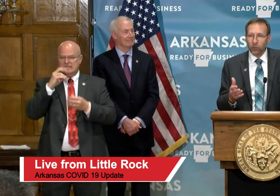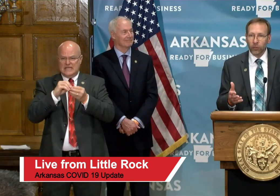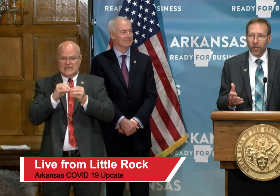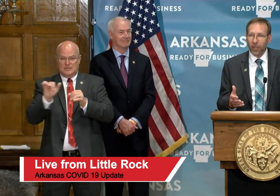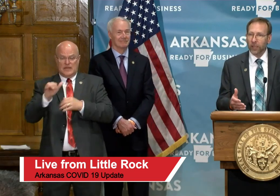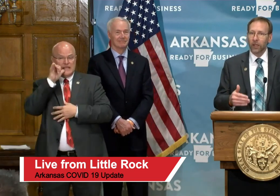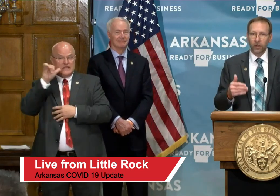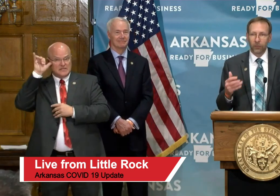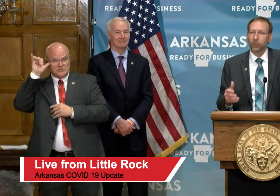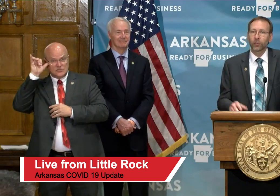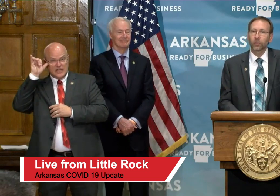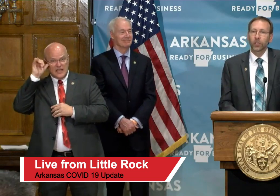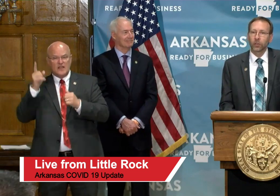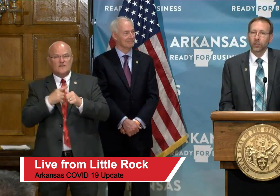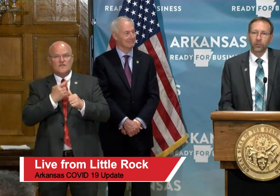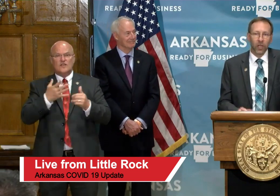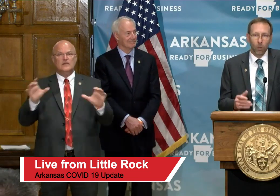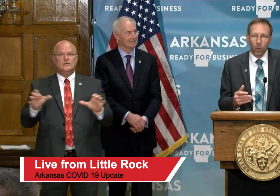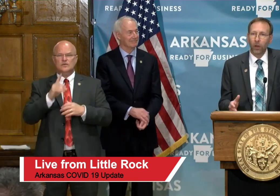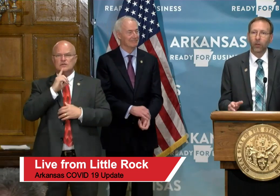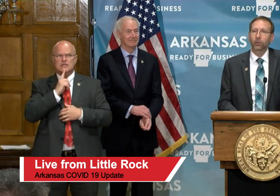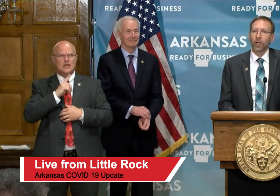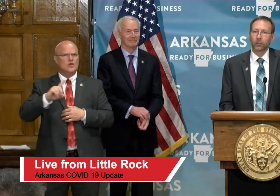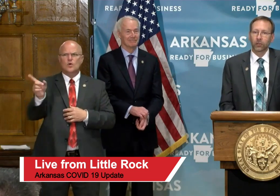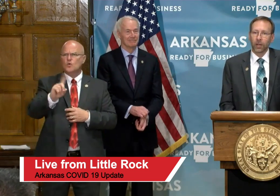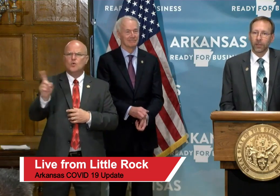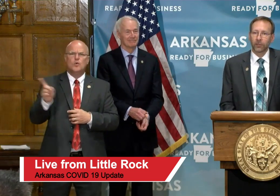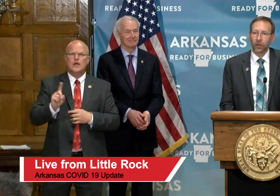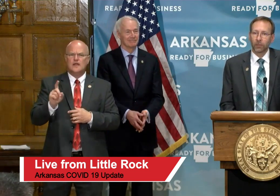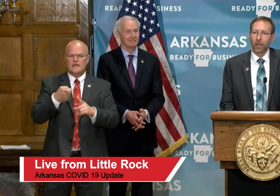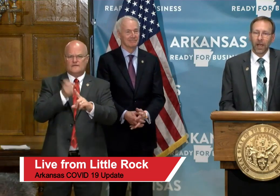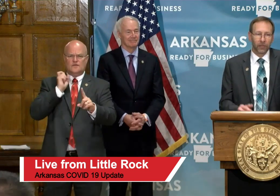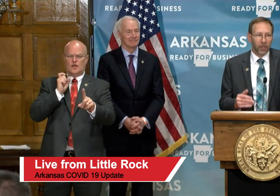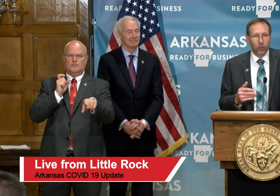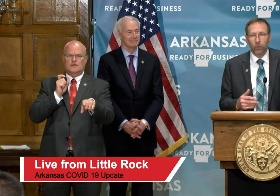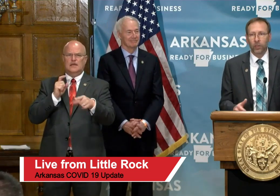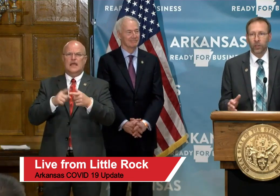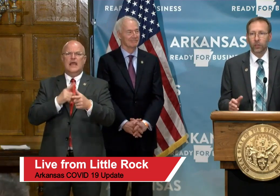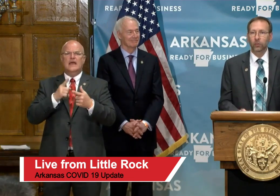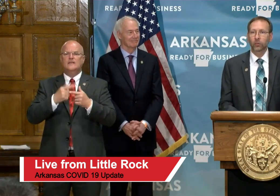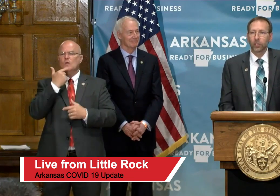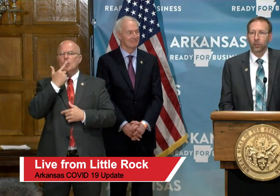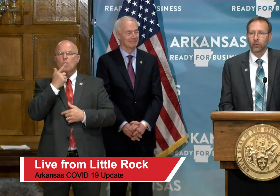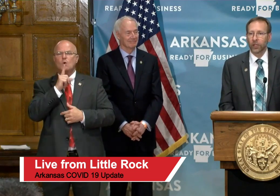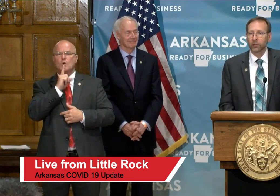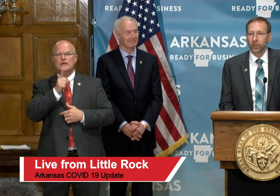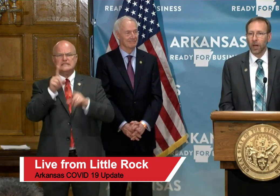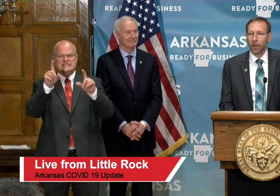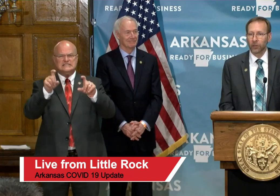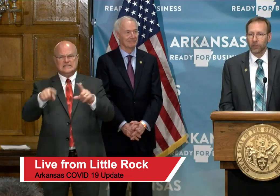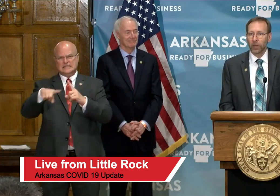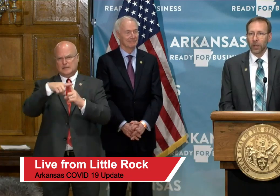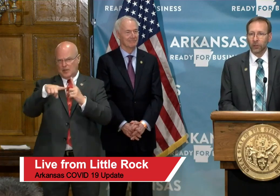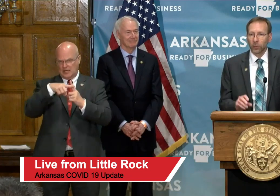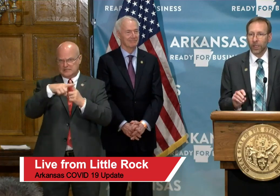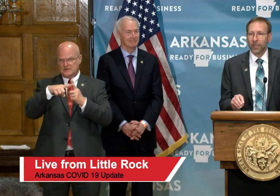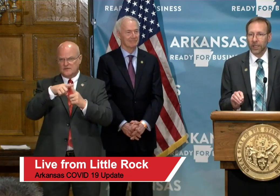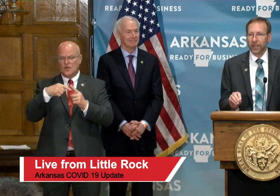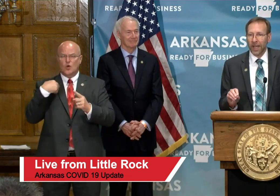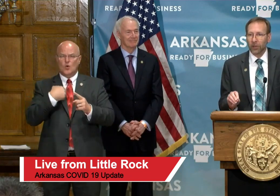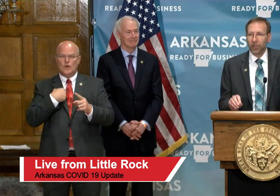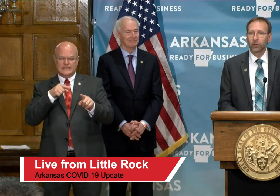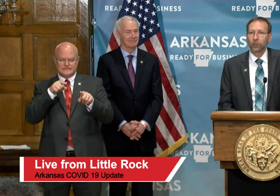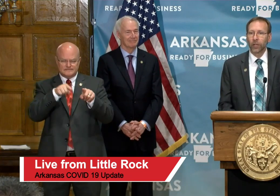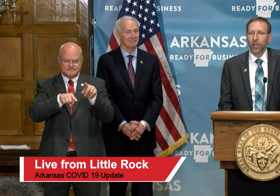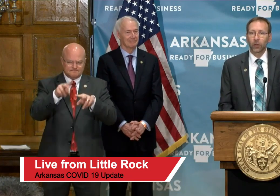day like yesterday, the first thing we do is say, where are those cases coming from? And then who is it who's testing positive, so we